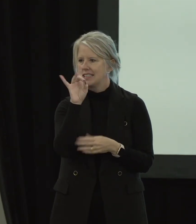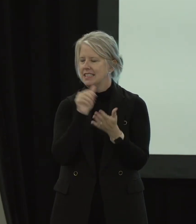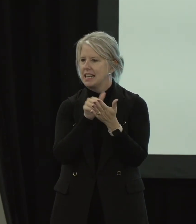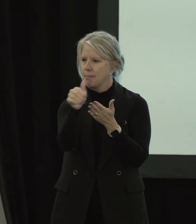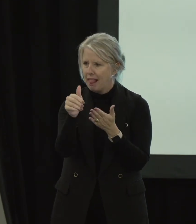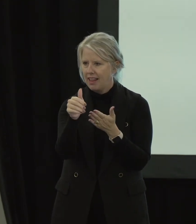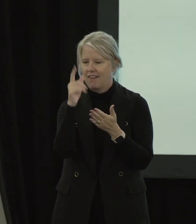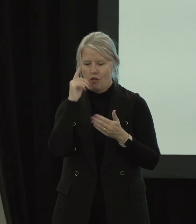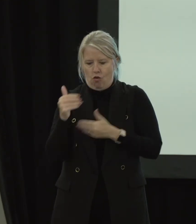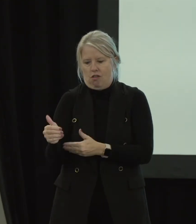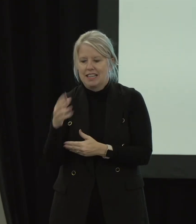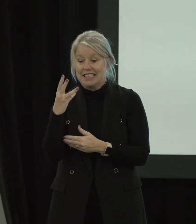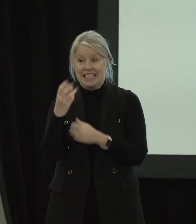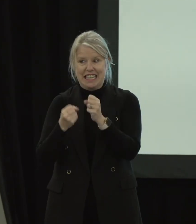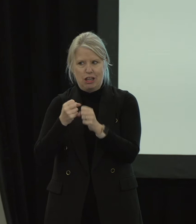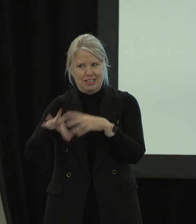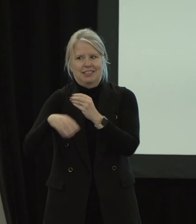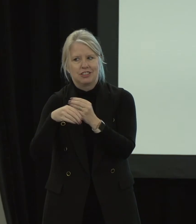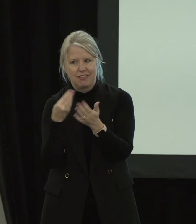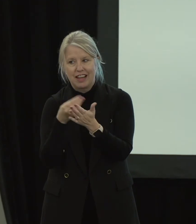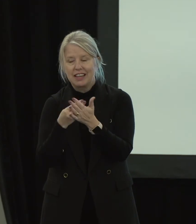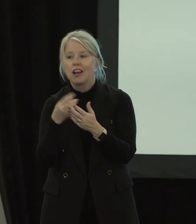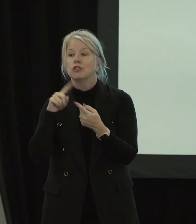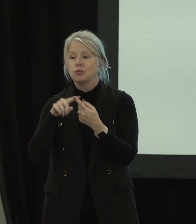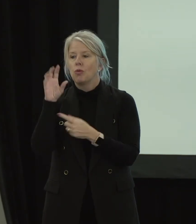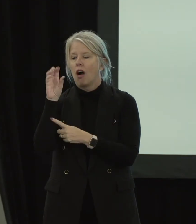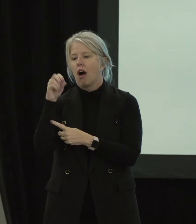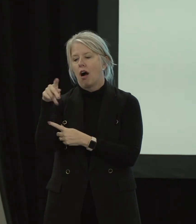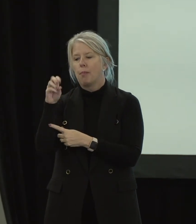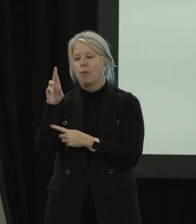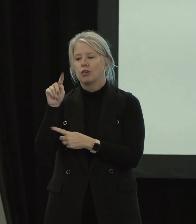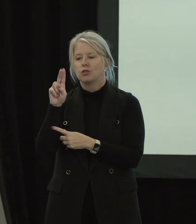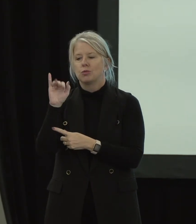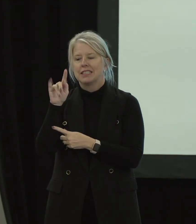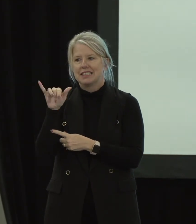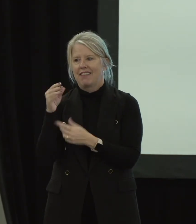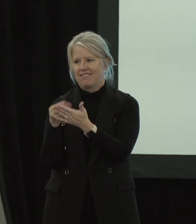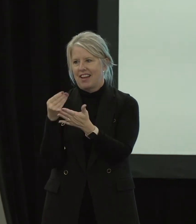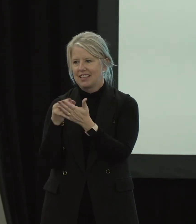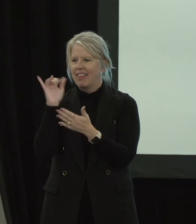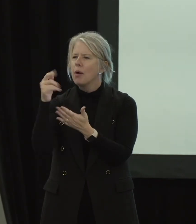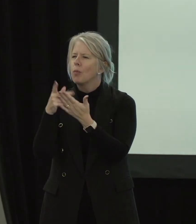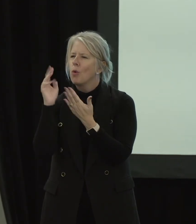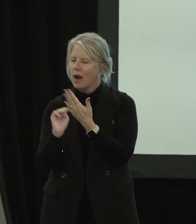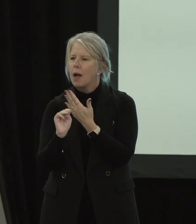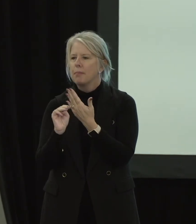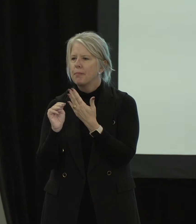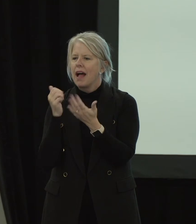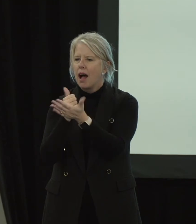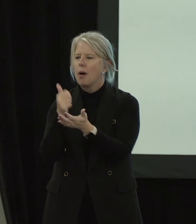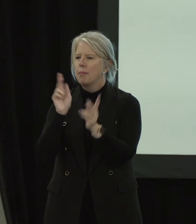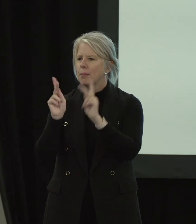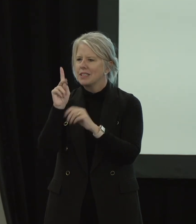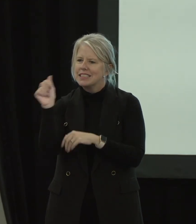over 6 years in additional funding to the Opportunities Fund, a program that helps people with disabilities prepare